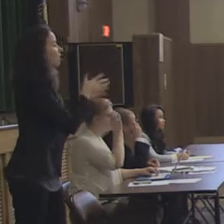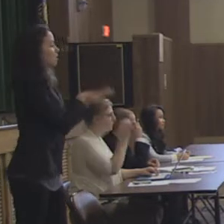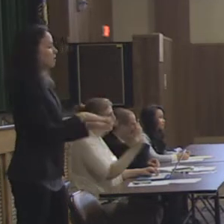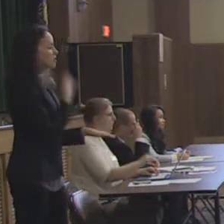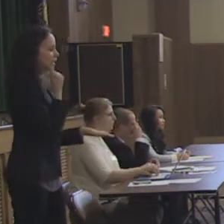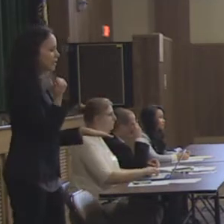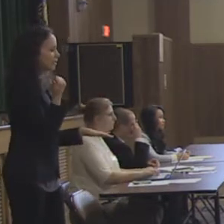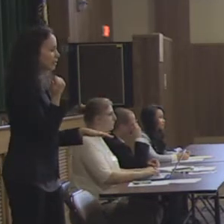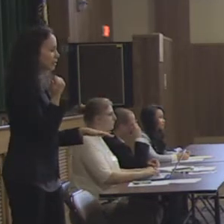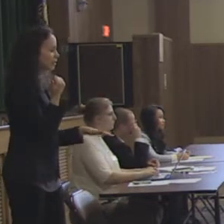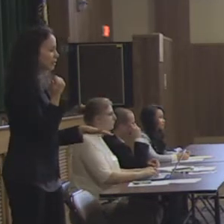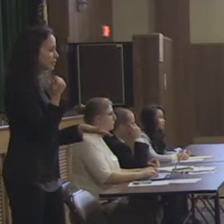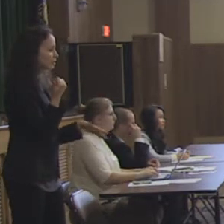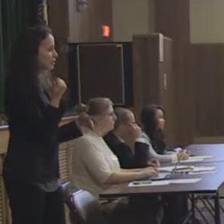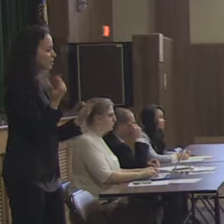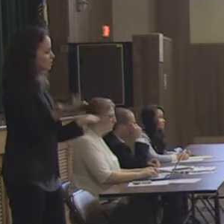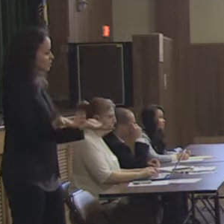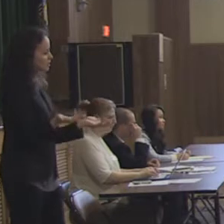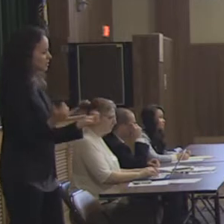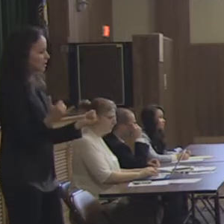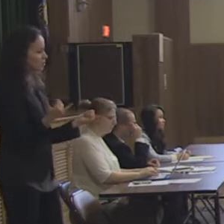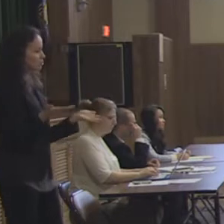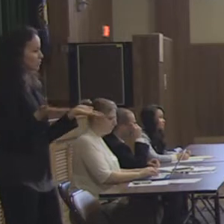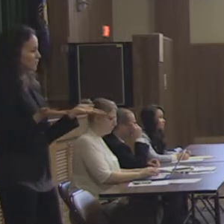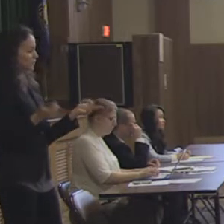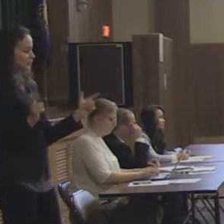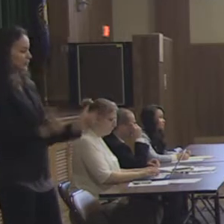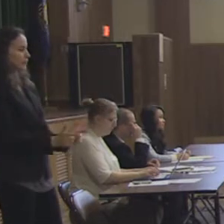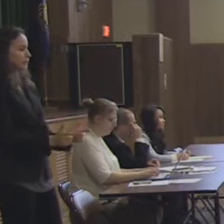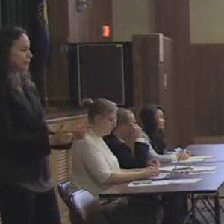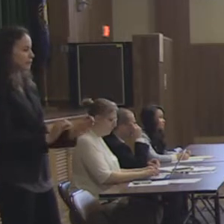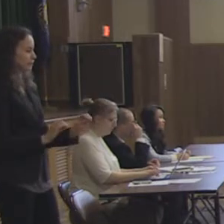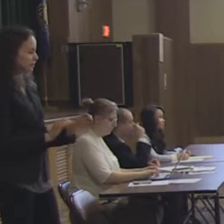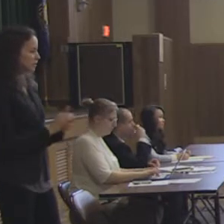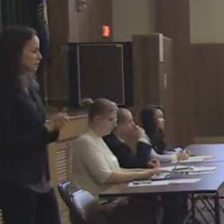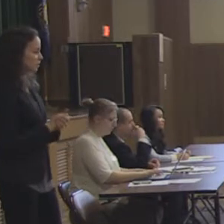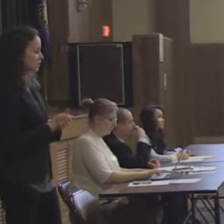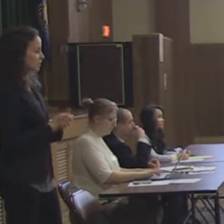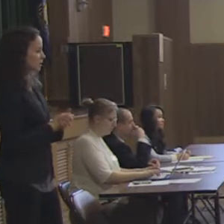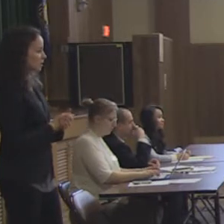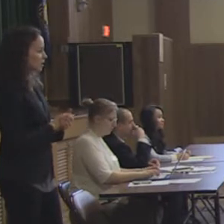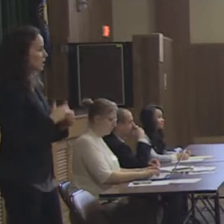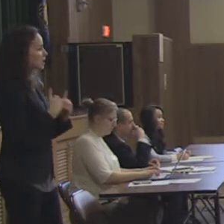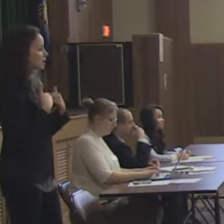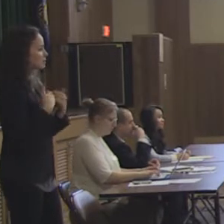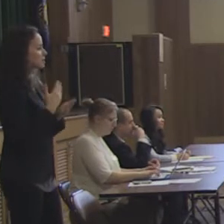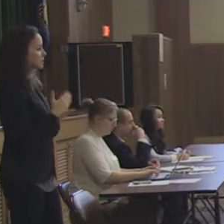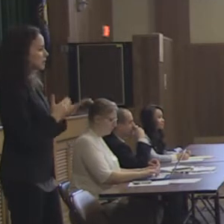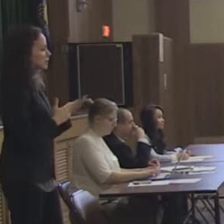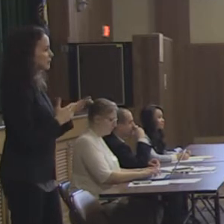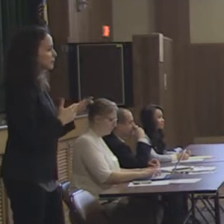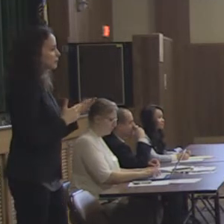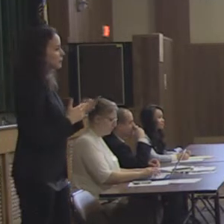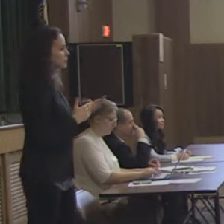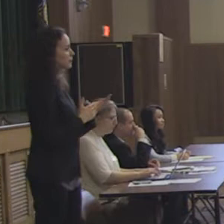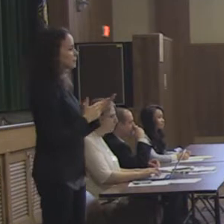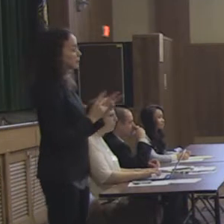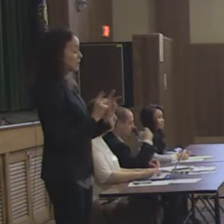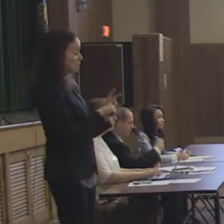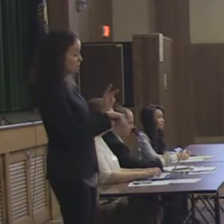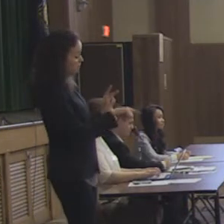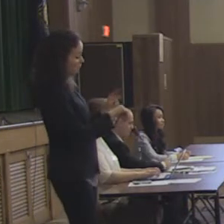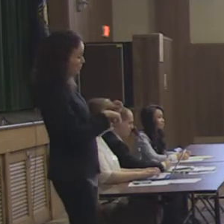know, usually a private facility will take them. But I have people that, you know, I'm trying to get services, and